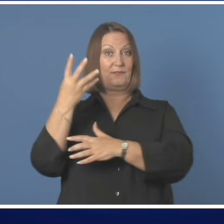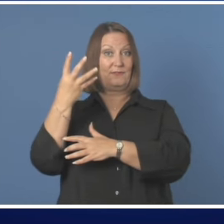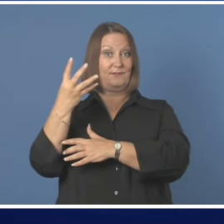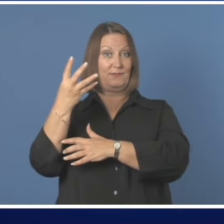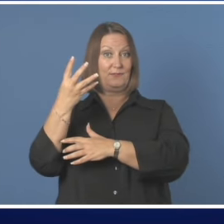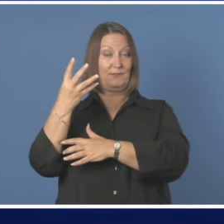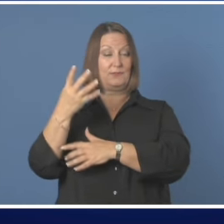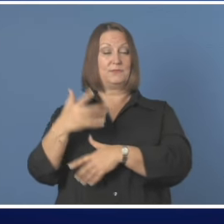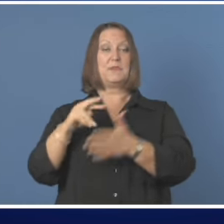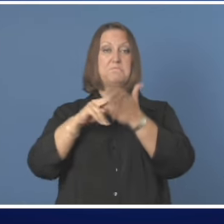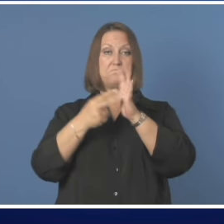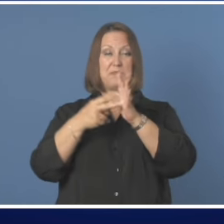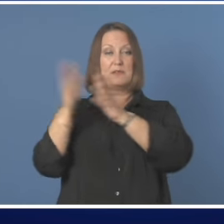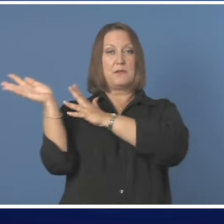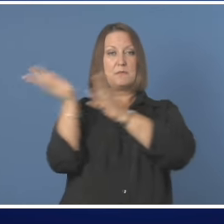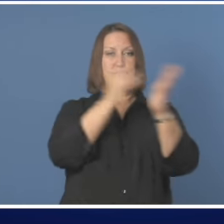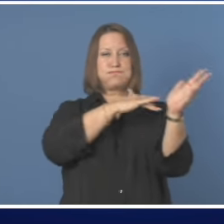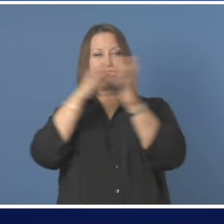Category 4.